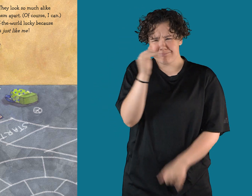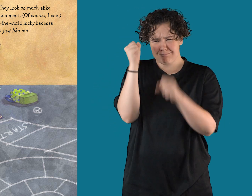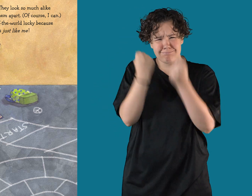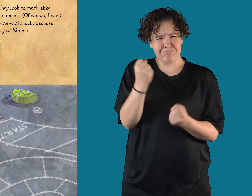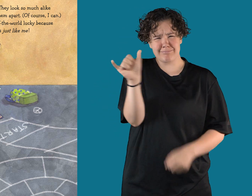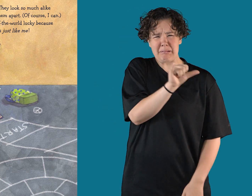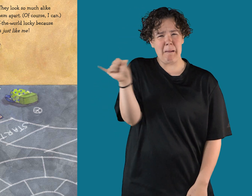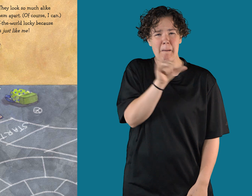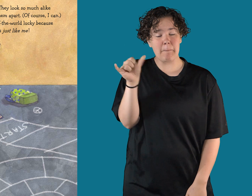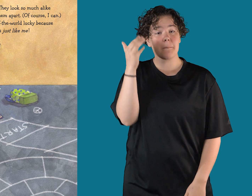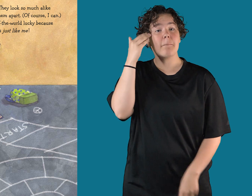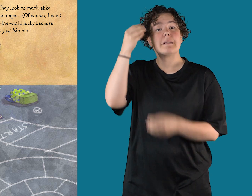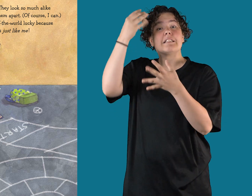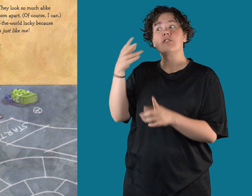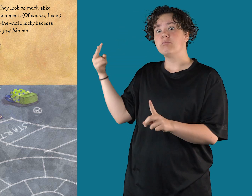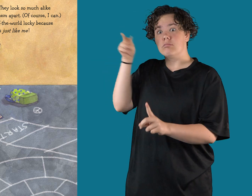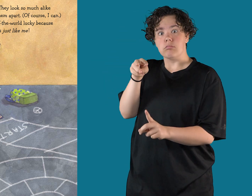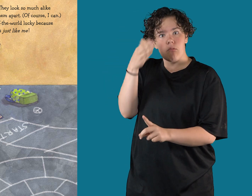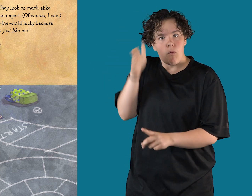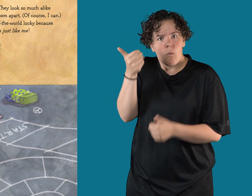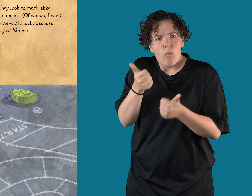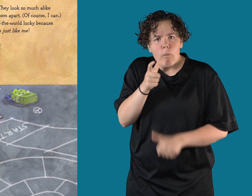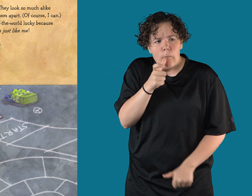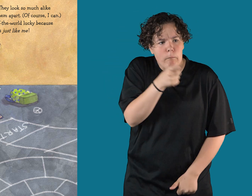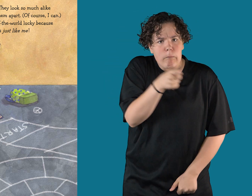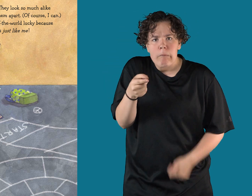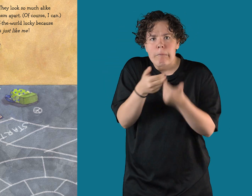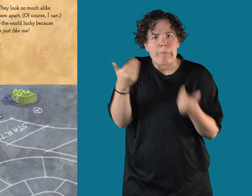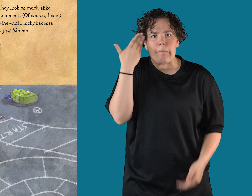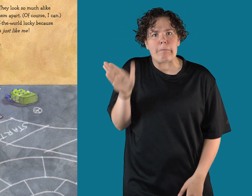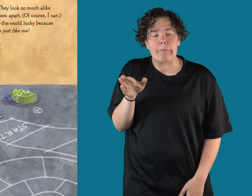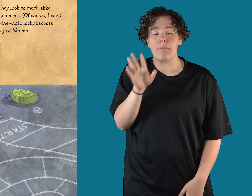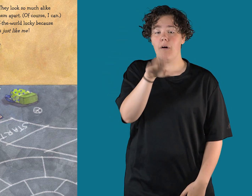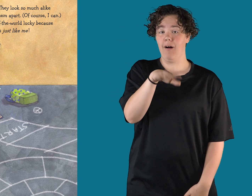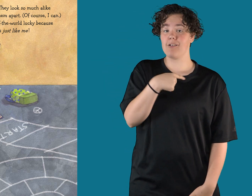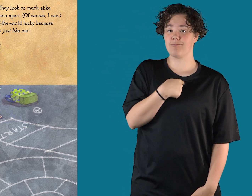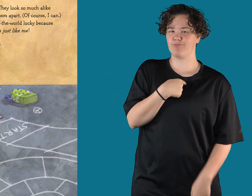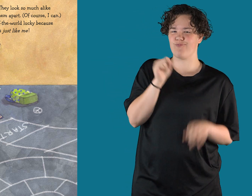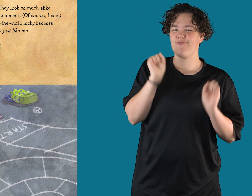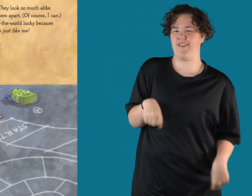They look so much alike, even their teachers can't tell them apart. Of course, I can.